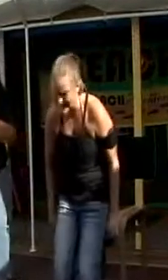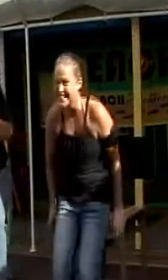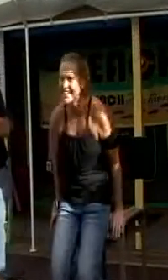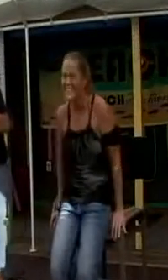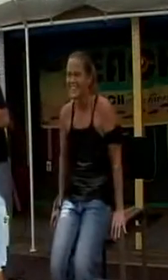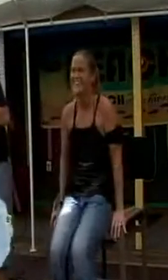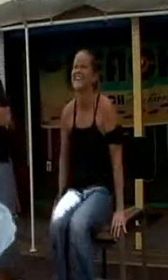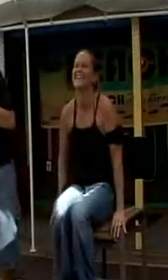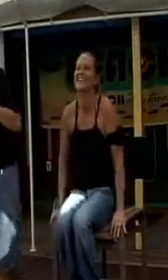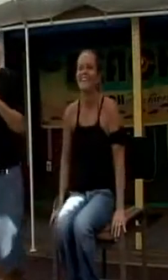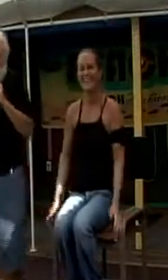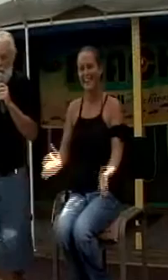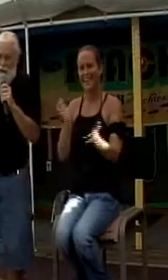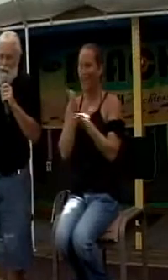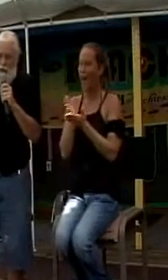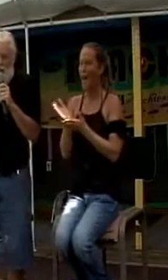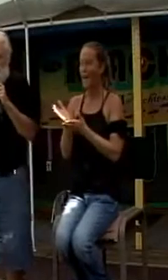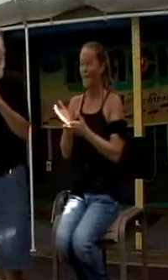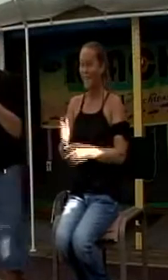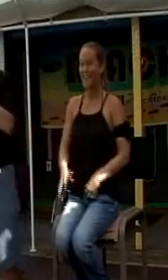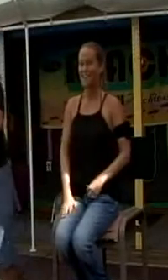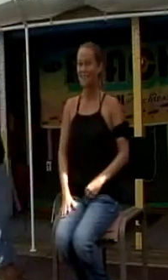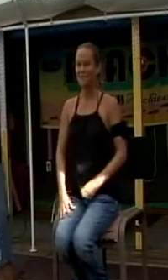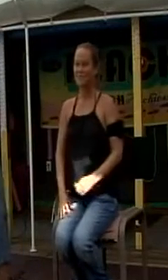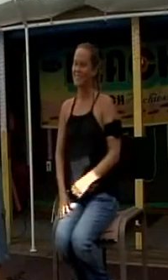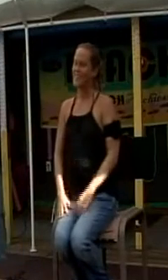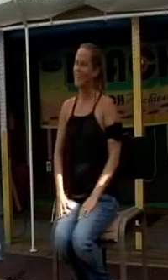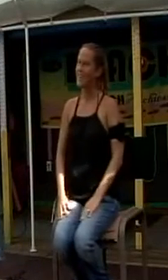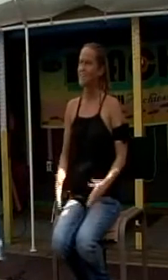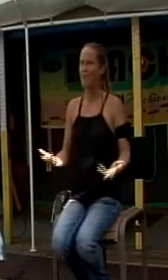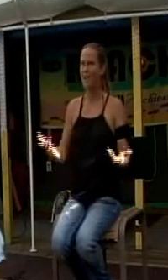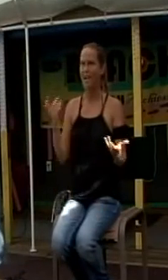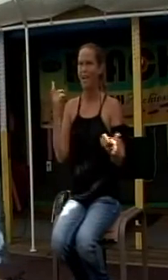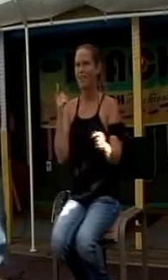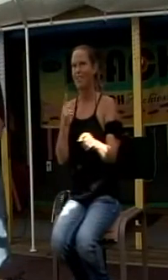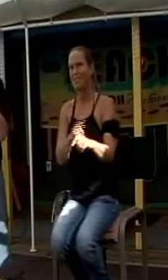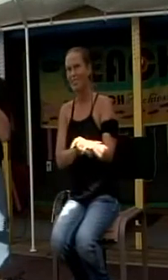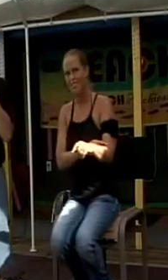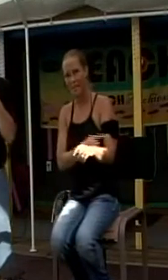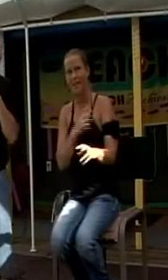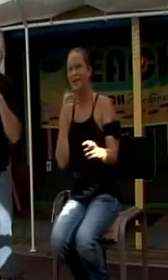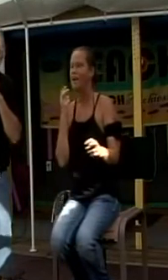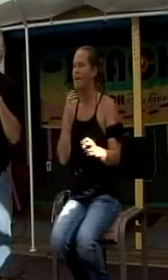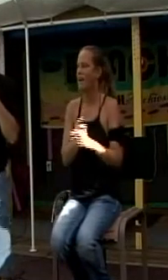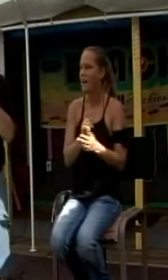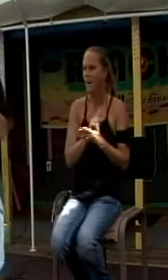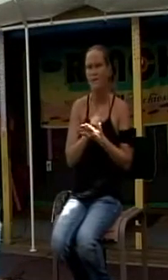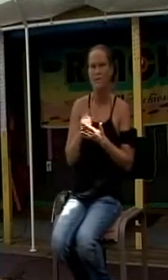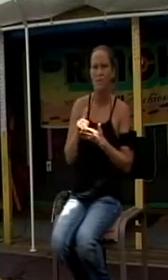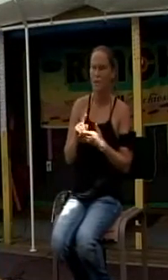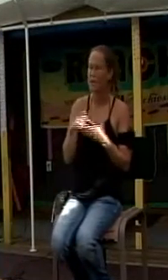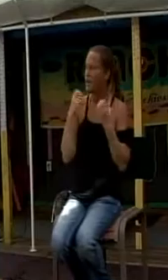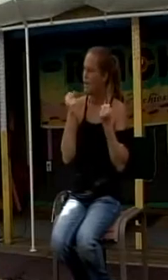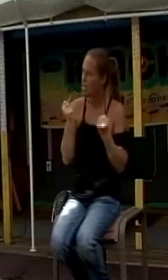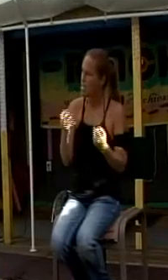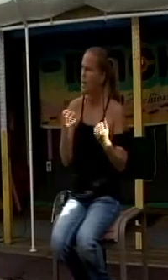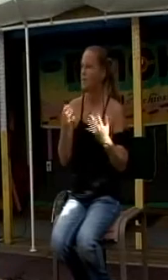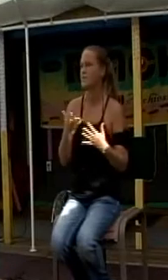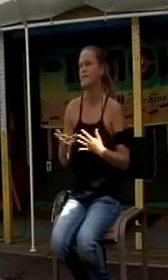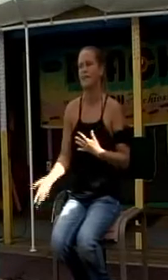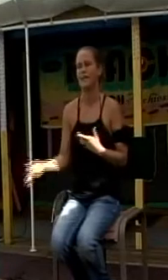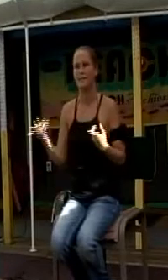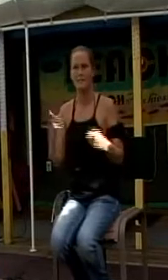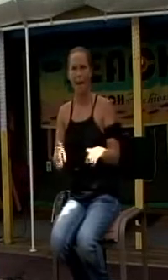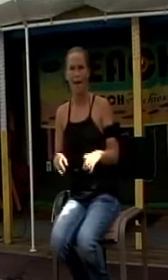All right. Well, it's been a long, hard, hot week and a lot going on. Wendy's going to take the kids into the air-conditioned kids